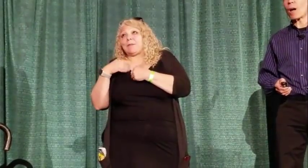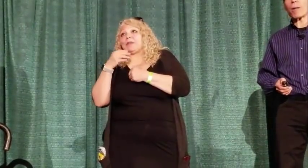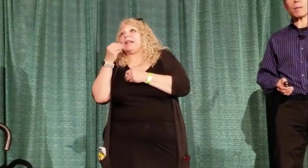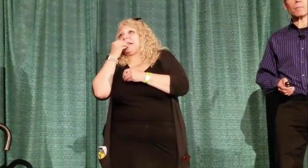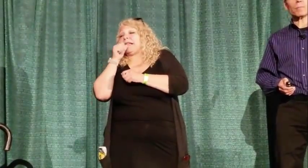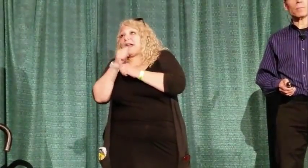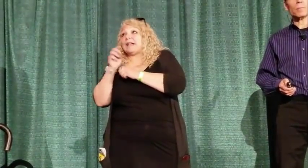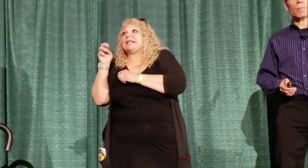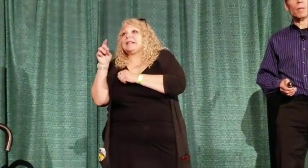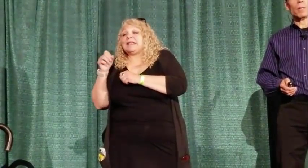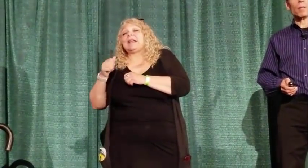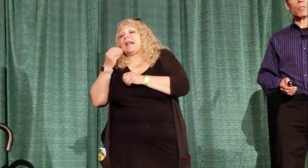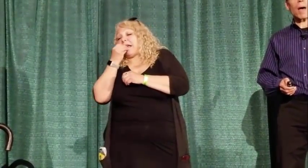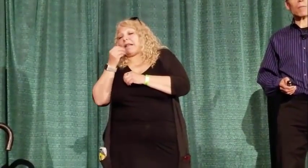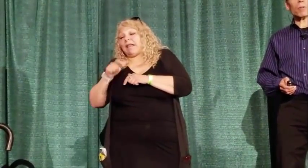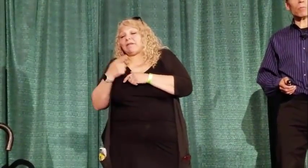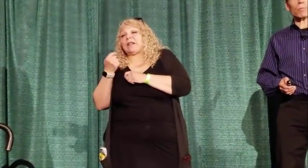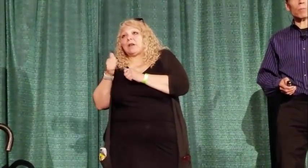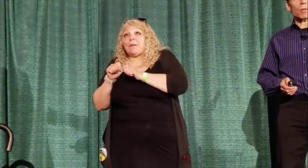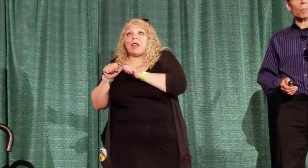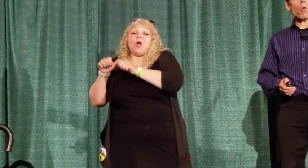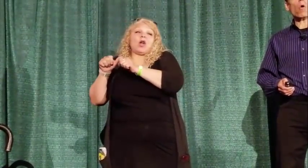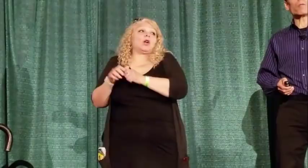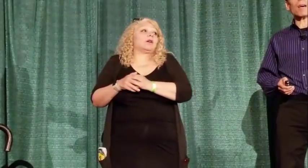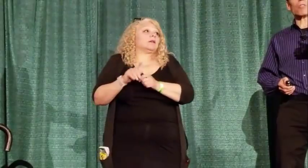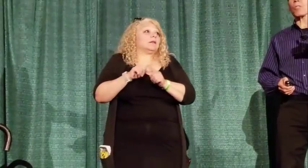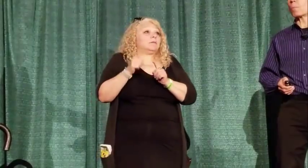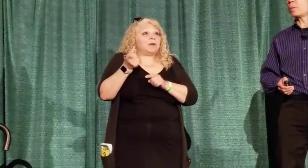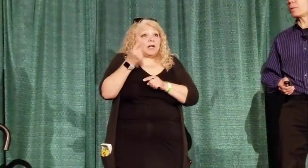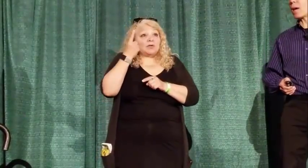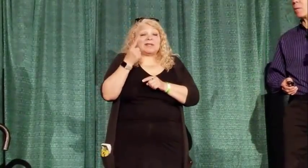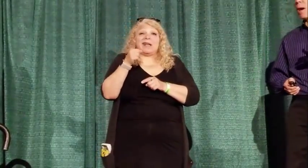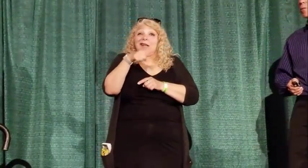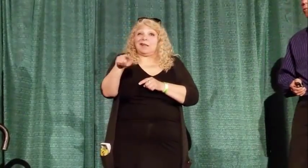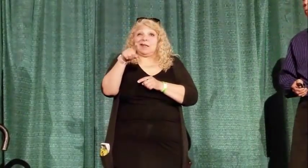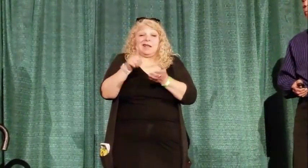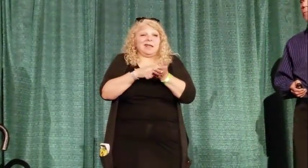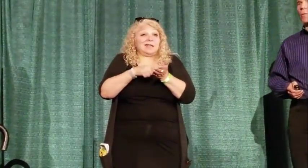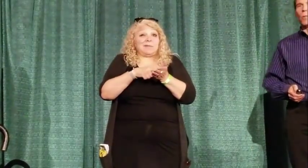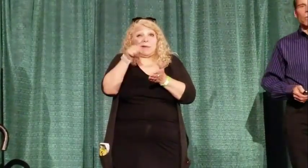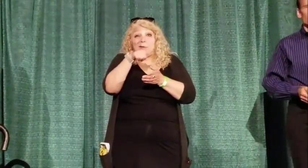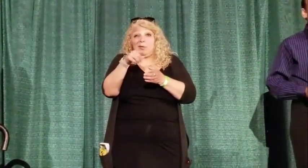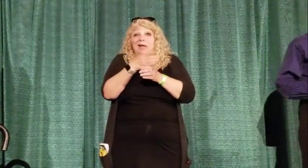You follow that? In spite of the poor advice some people get about this